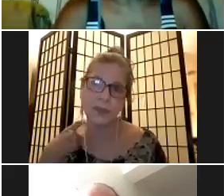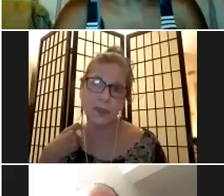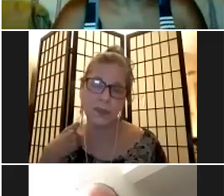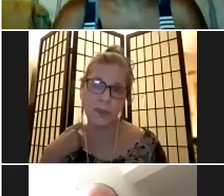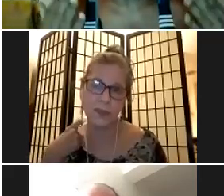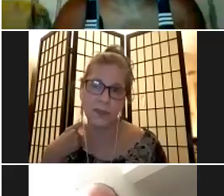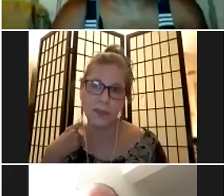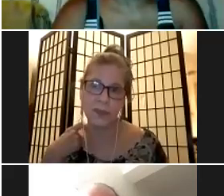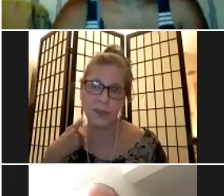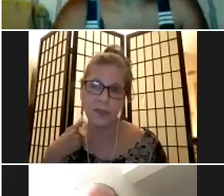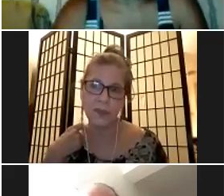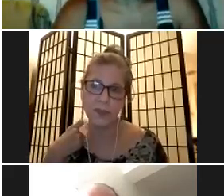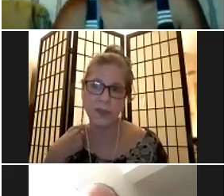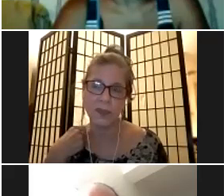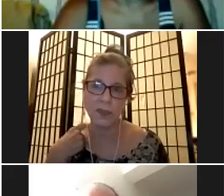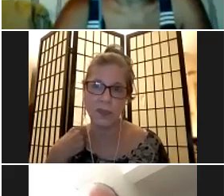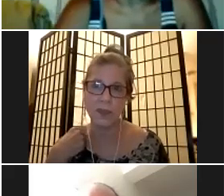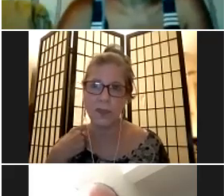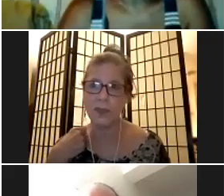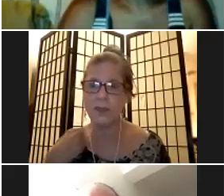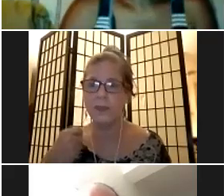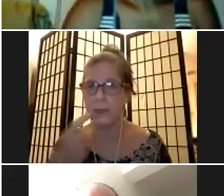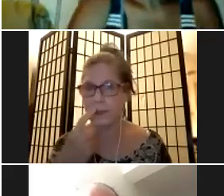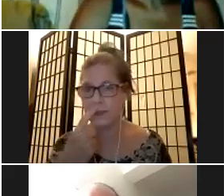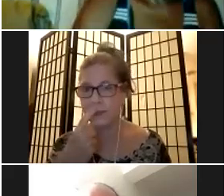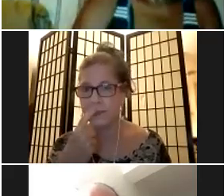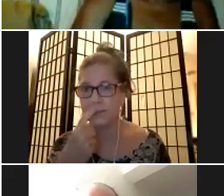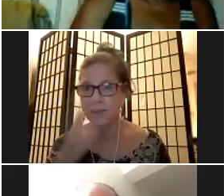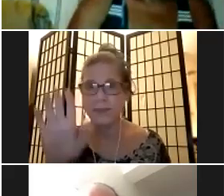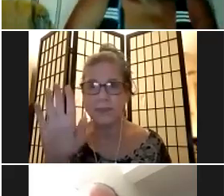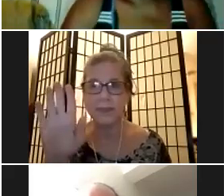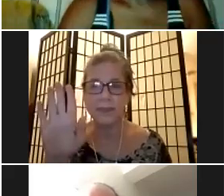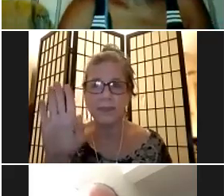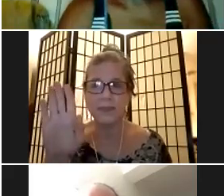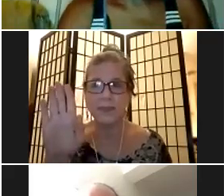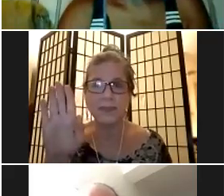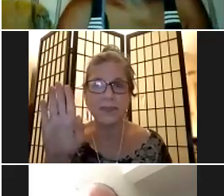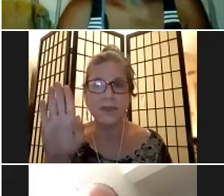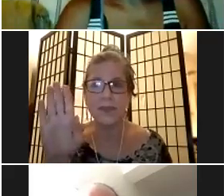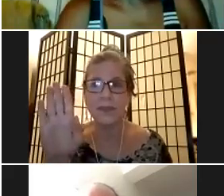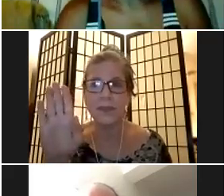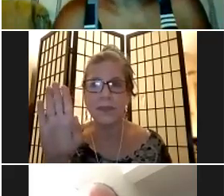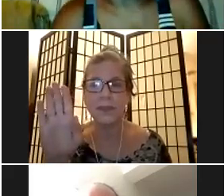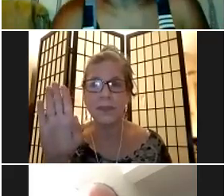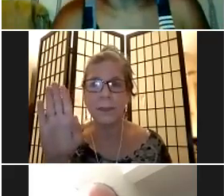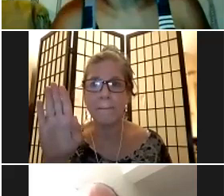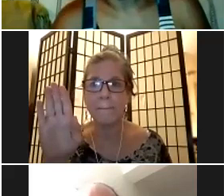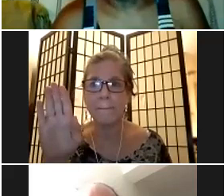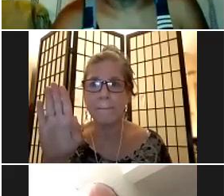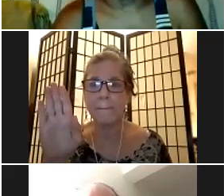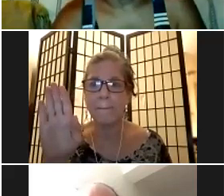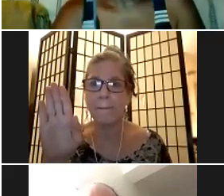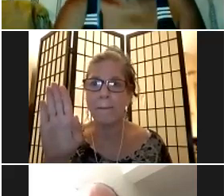community because it has to be someone like that. Oh. Yeah, it has to be someone like that do that.